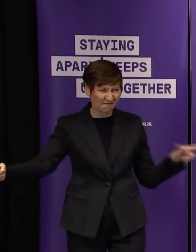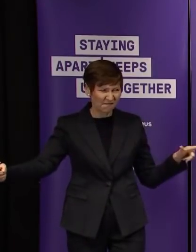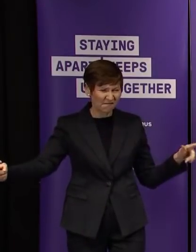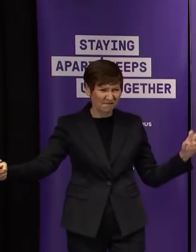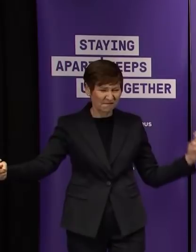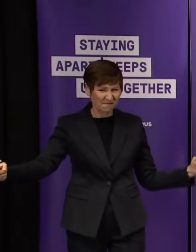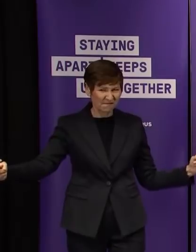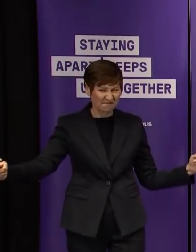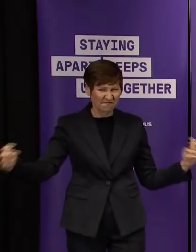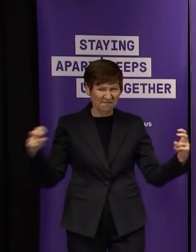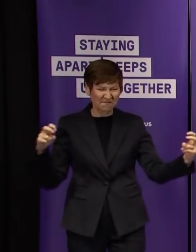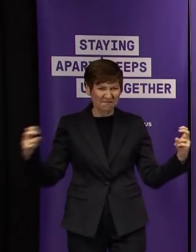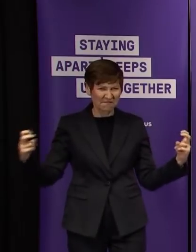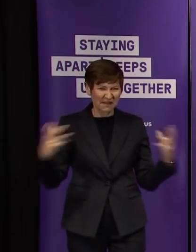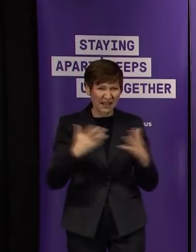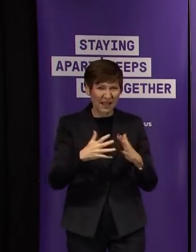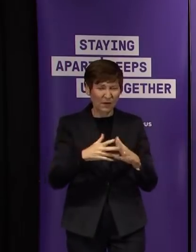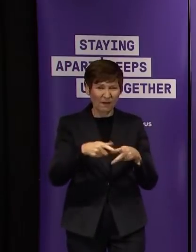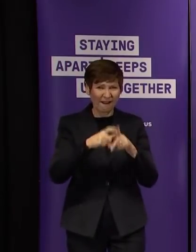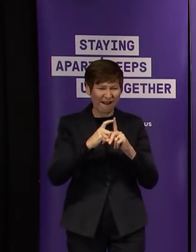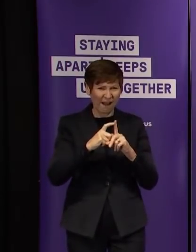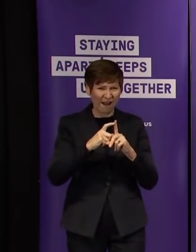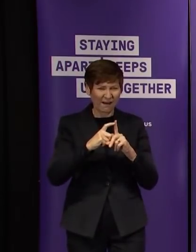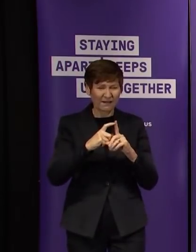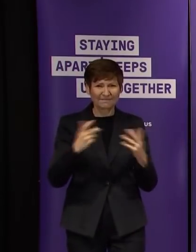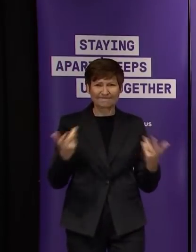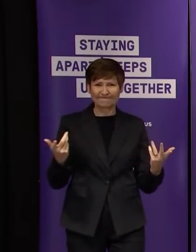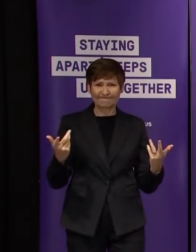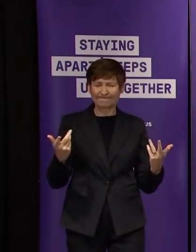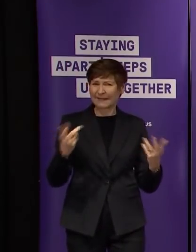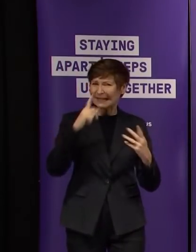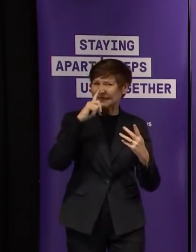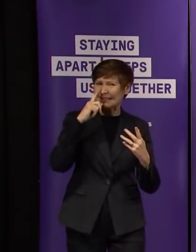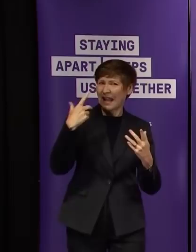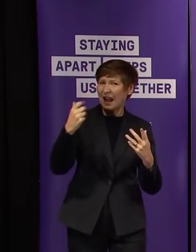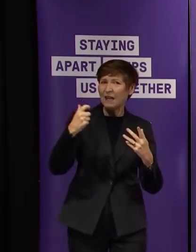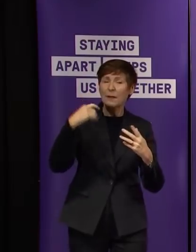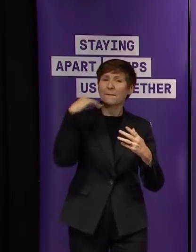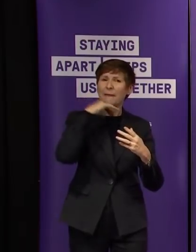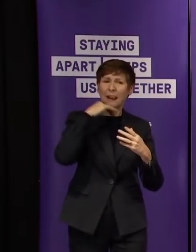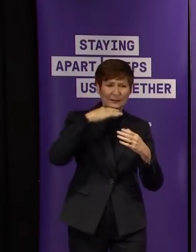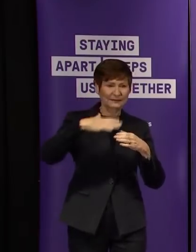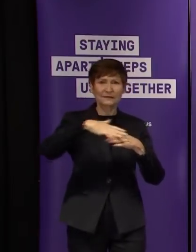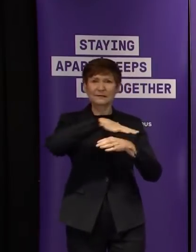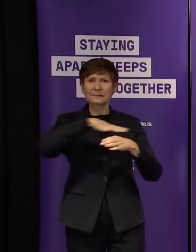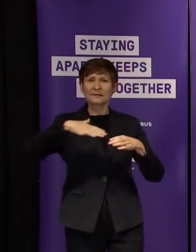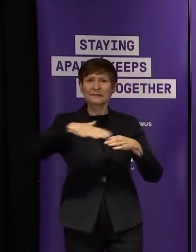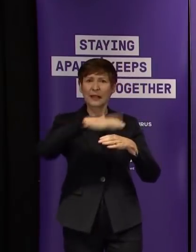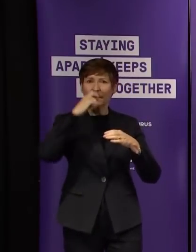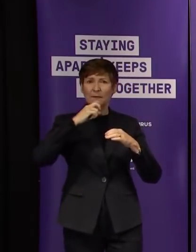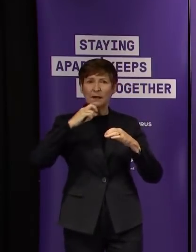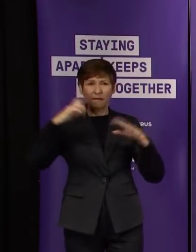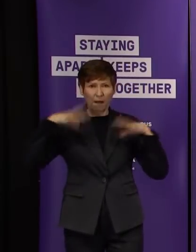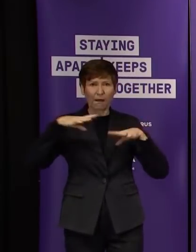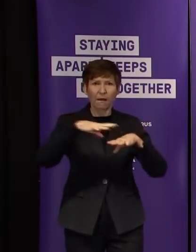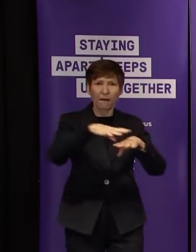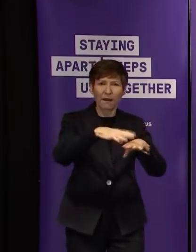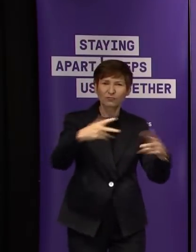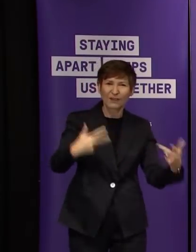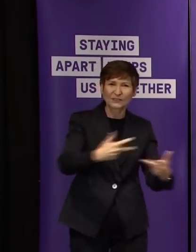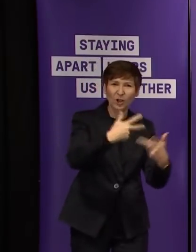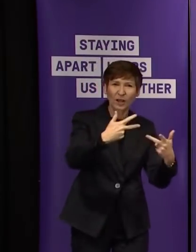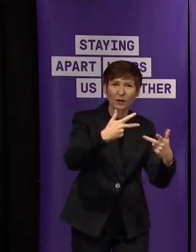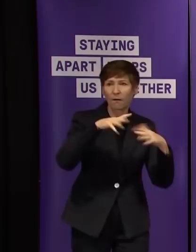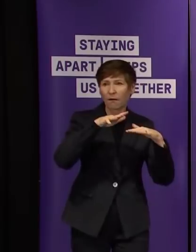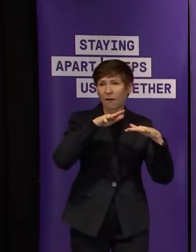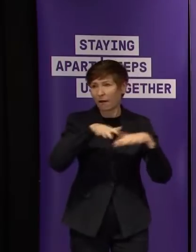of Victorians in metropolitan Melbourne moving around freely, going to have dinner at a restaurant or going to a pub. If we do that, we won't do it